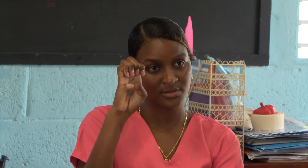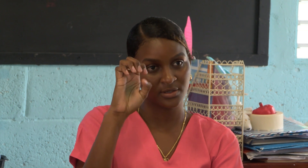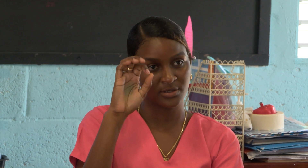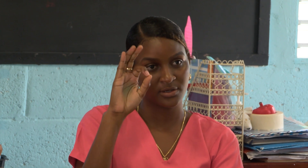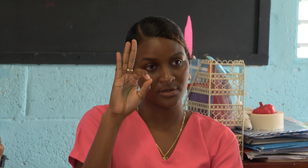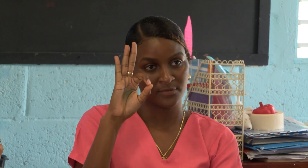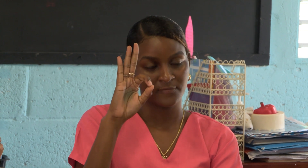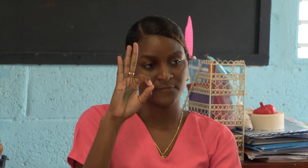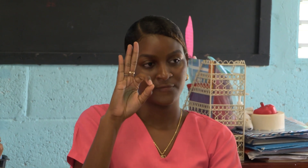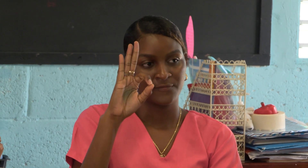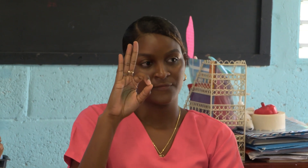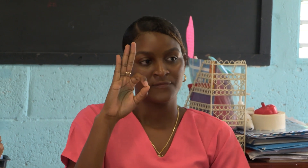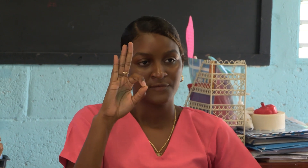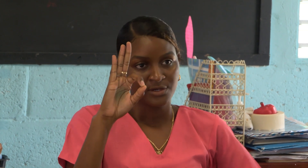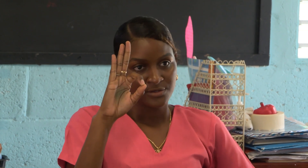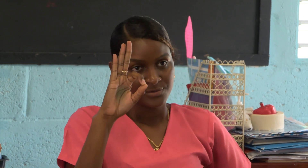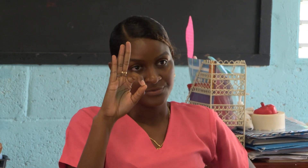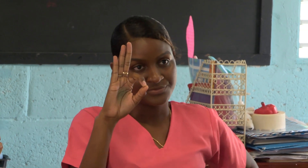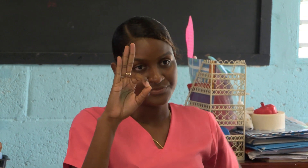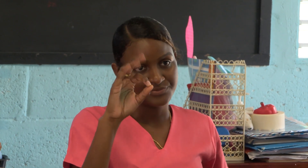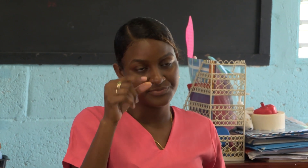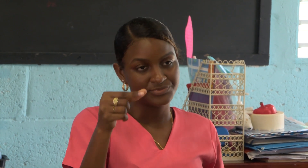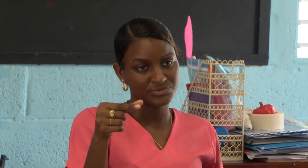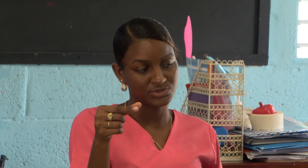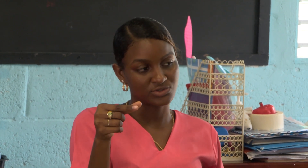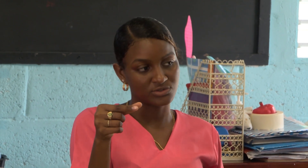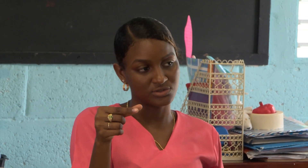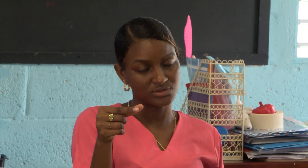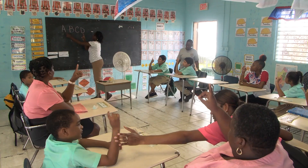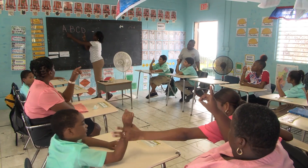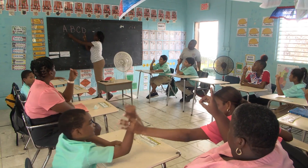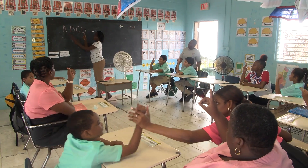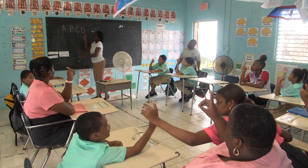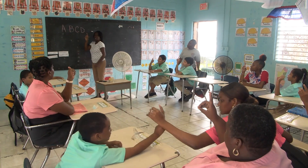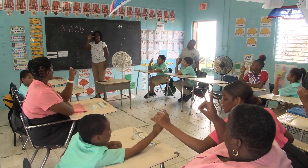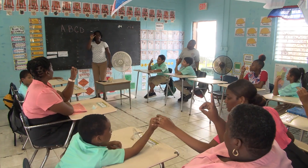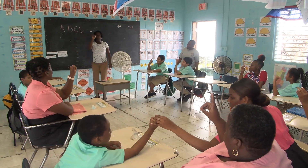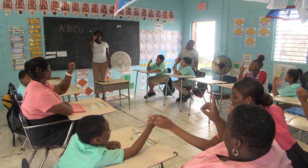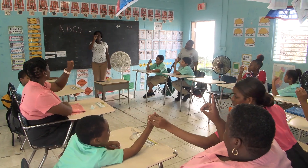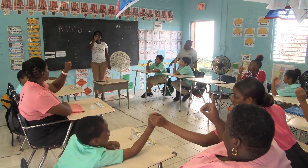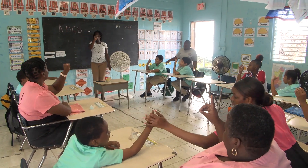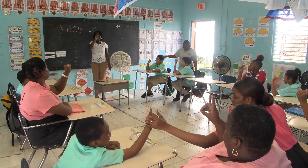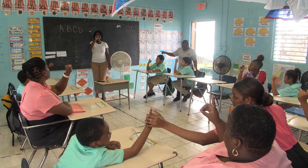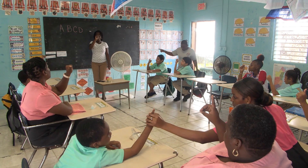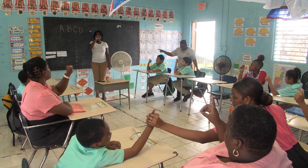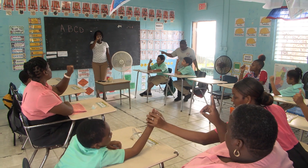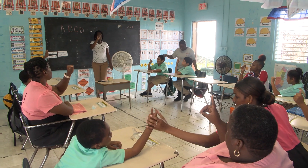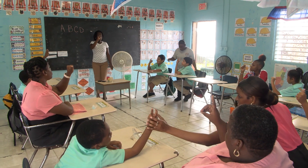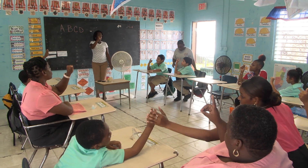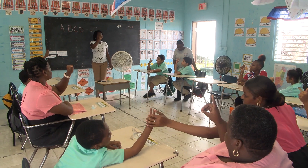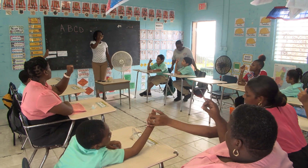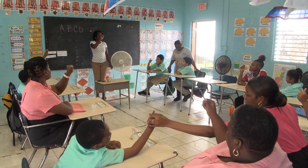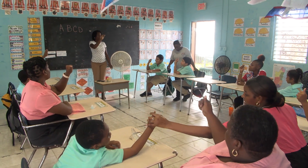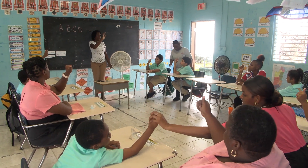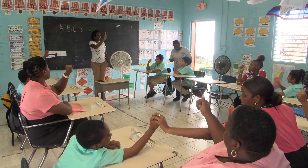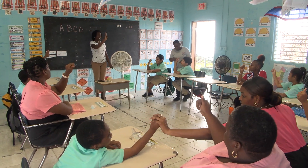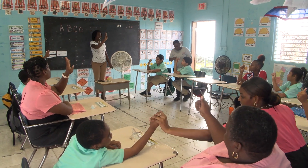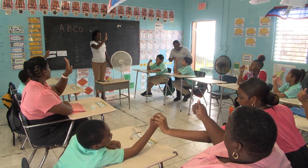visually impaired. Back then they didn't know much about how to cater for him. So sister at the time, she went